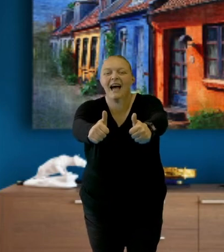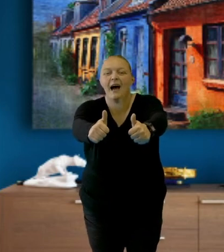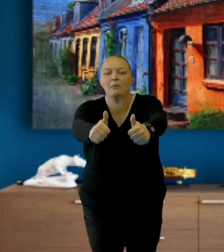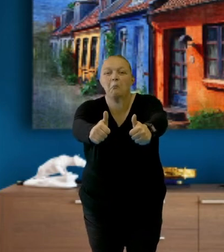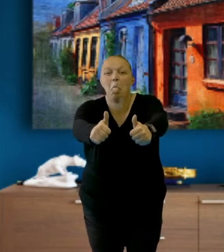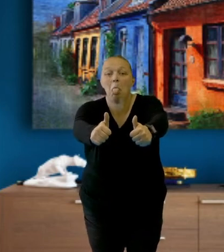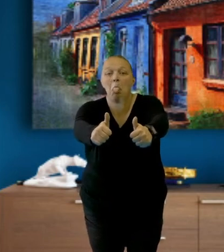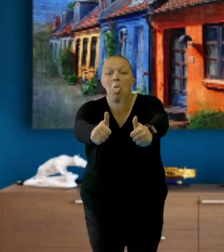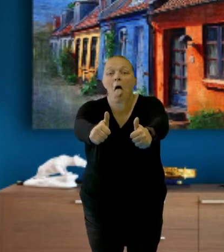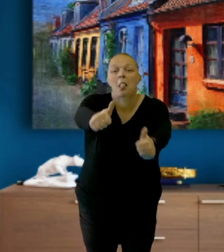out,